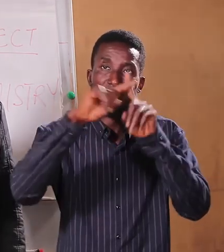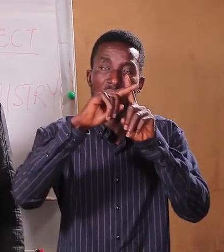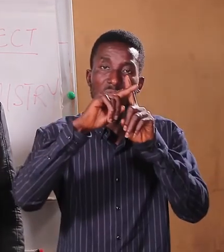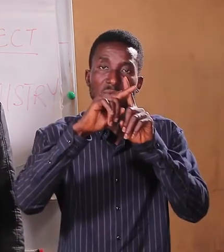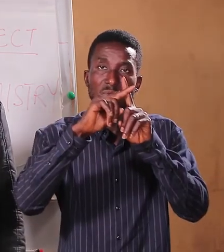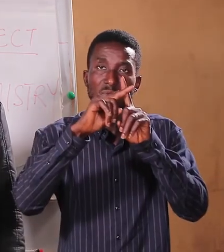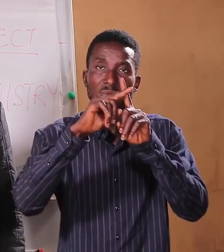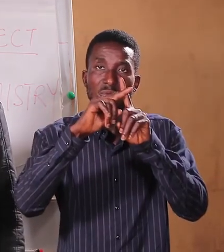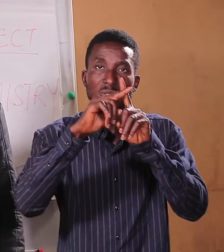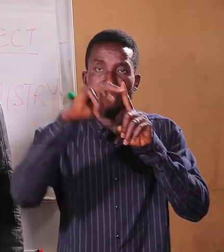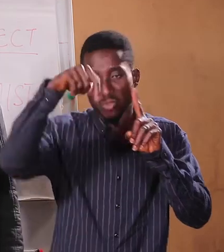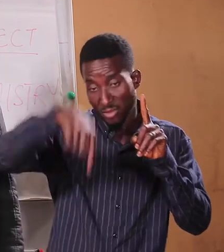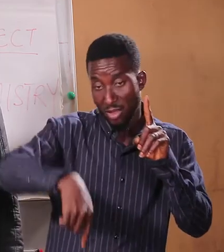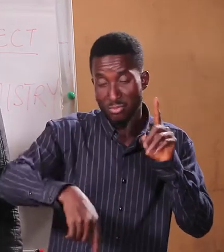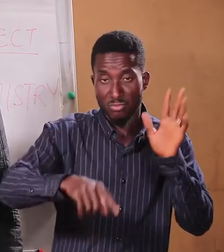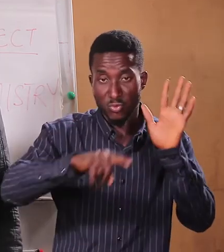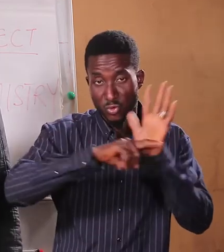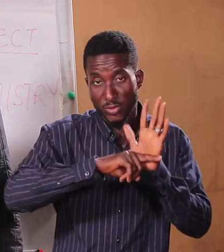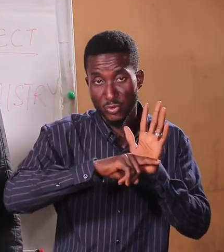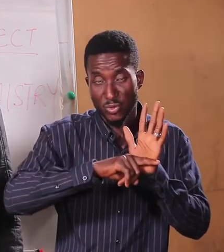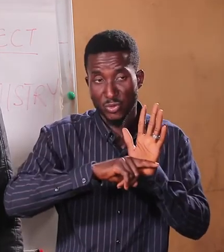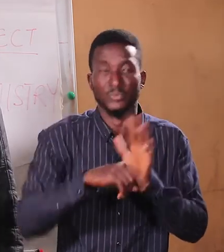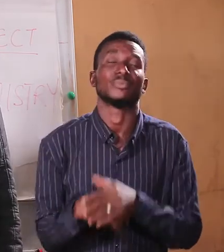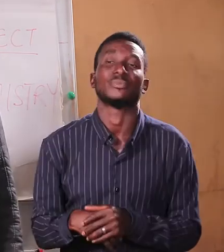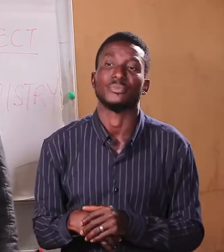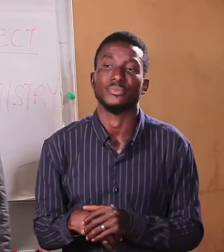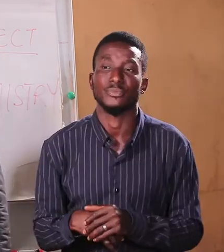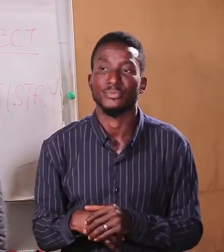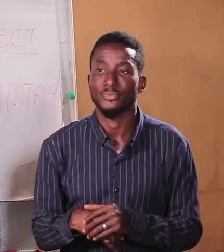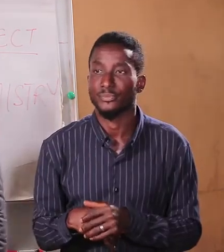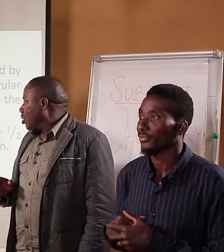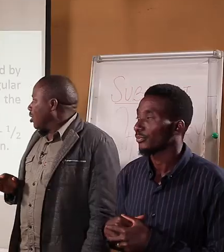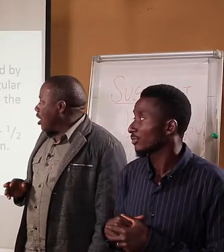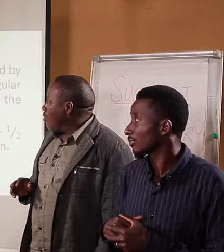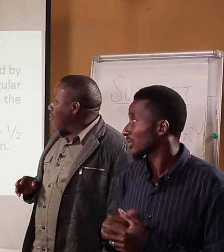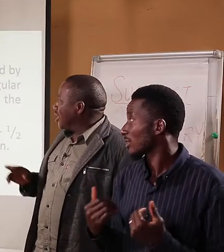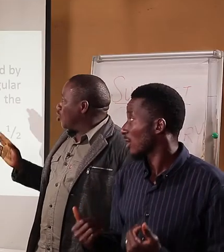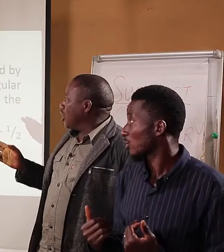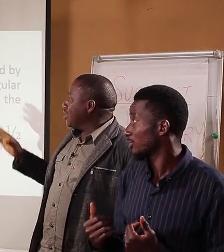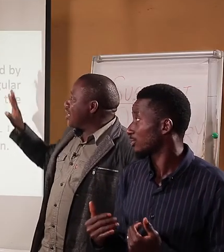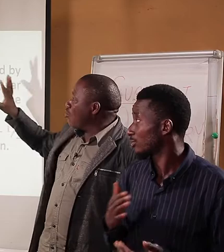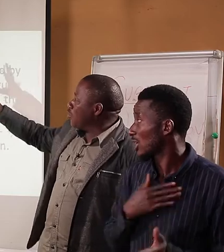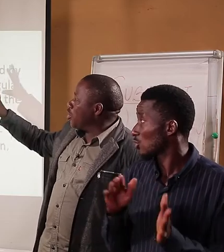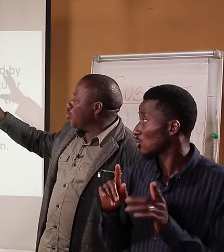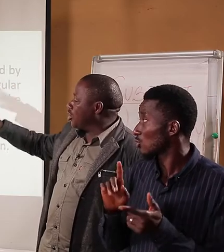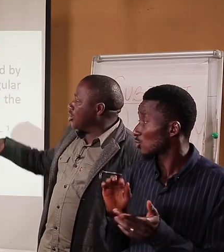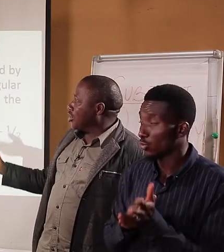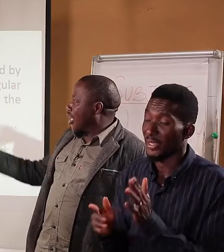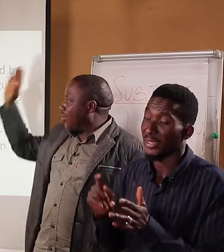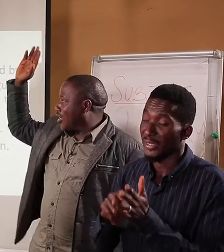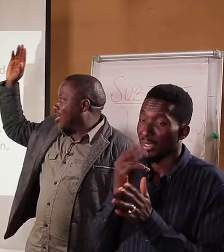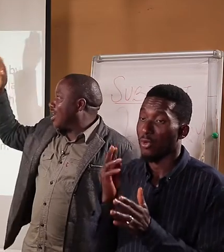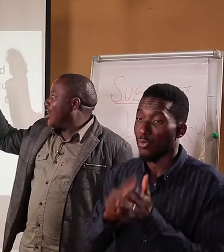of -½ in describing the position of that very electron. Now, my students, these are what we use